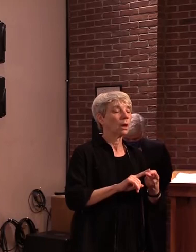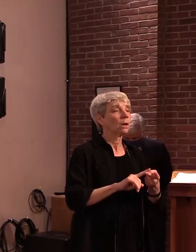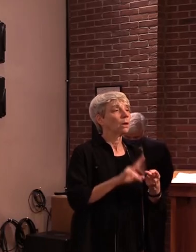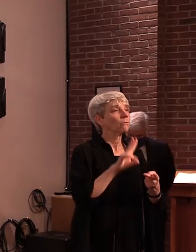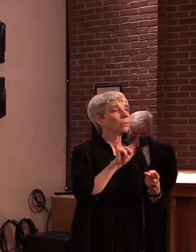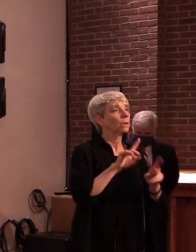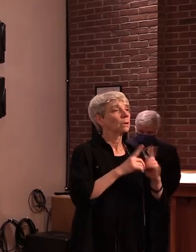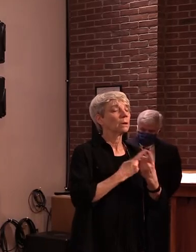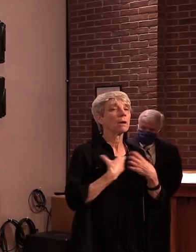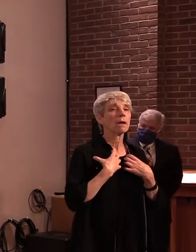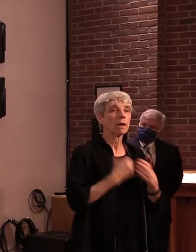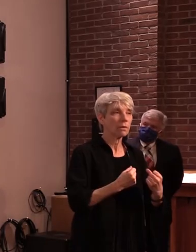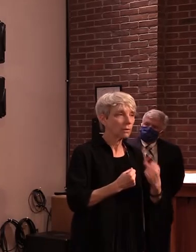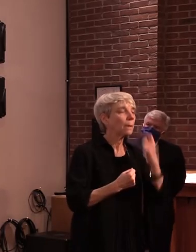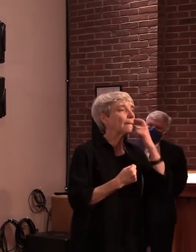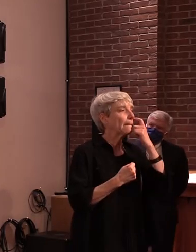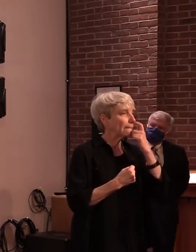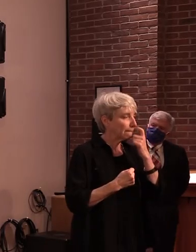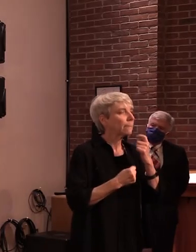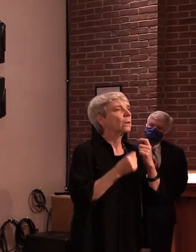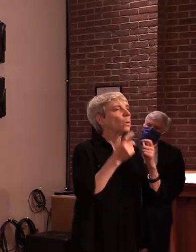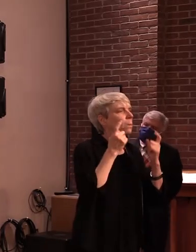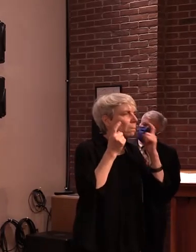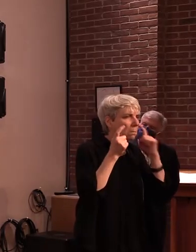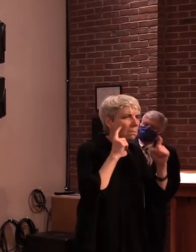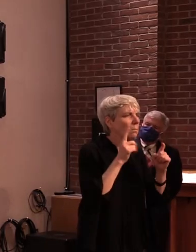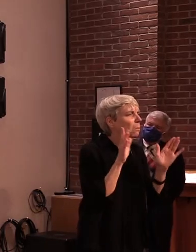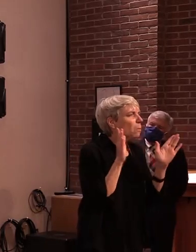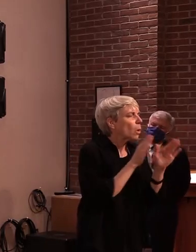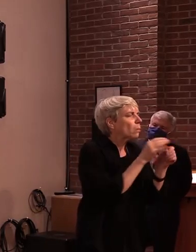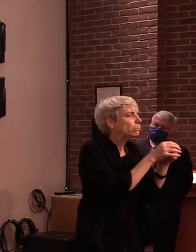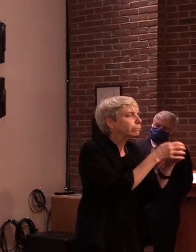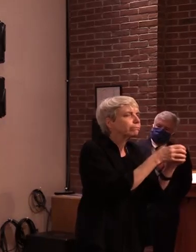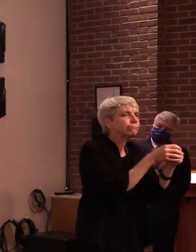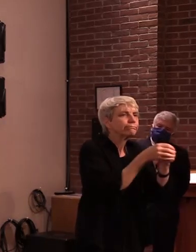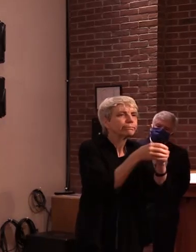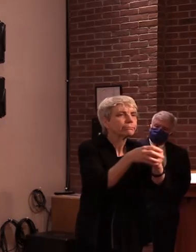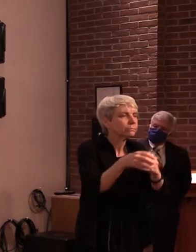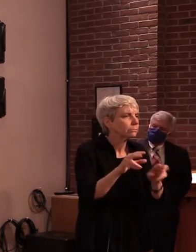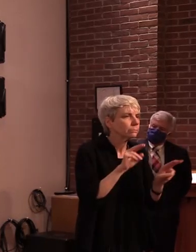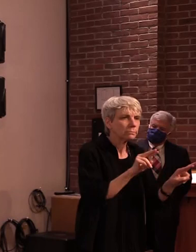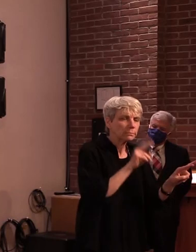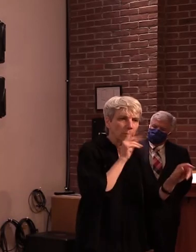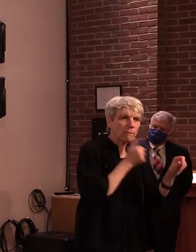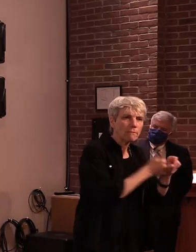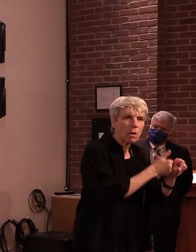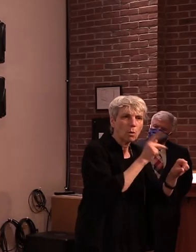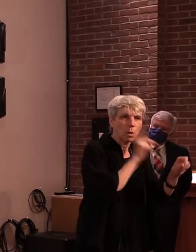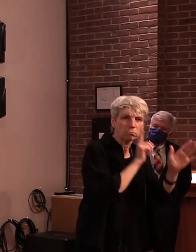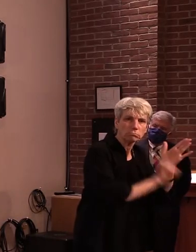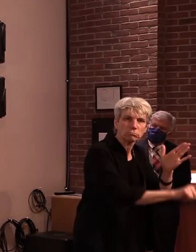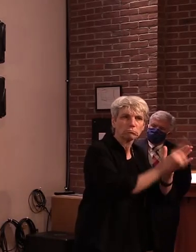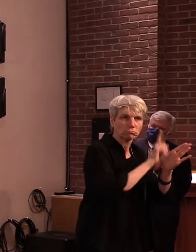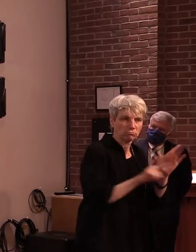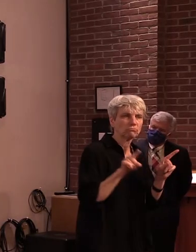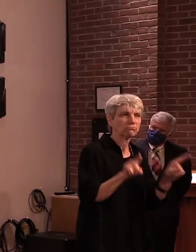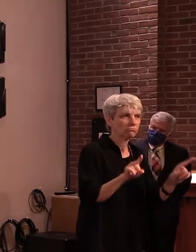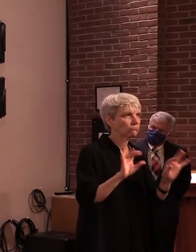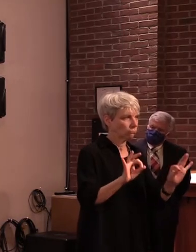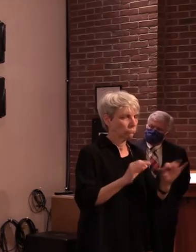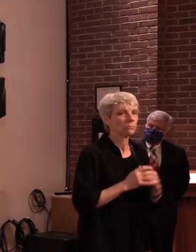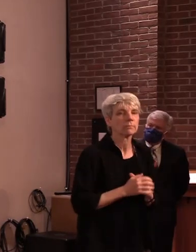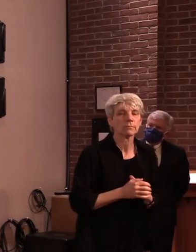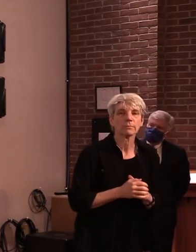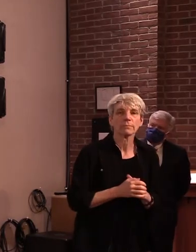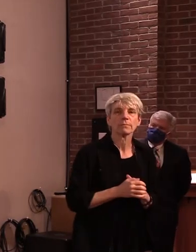the small number of very limited outbreaks, working with anyone who may be affected. In a new